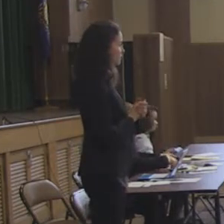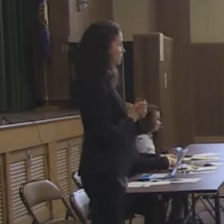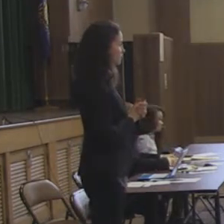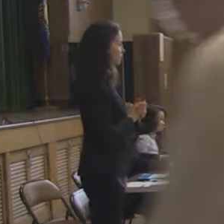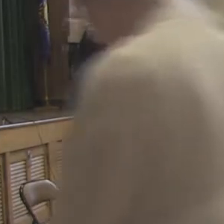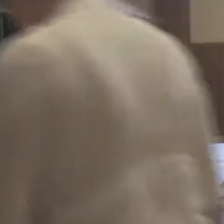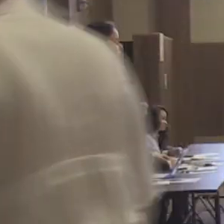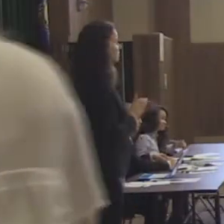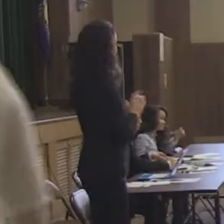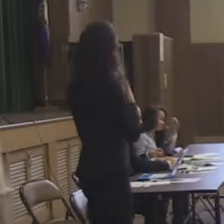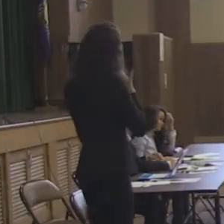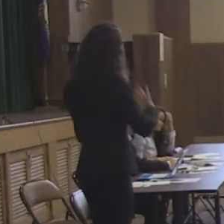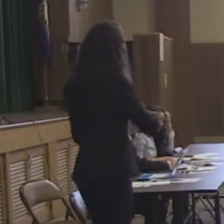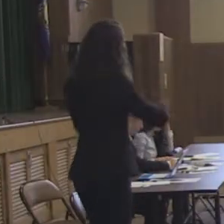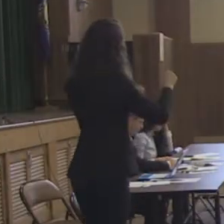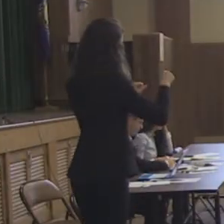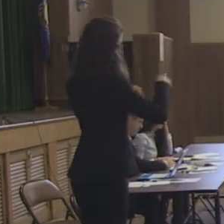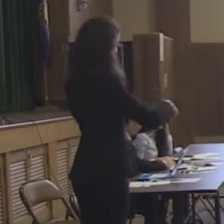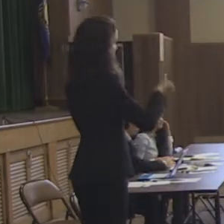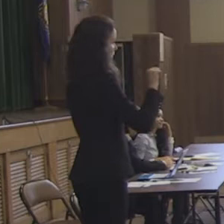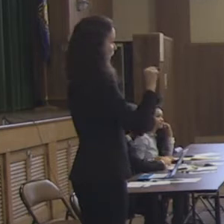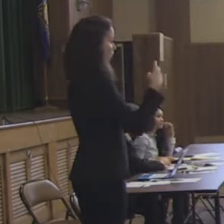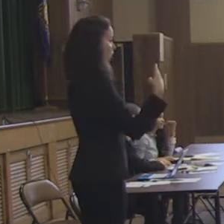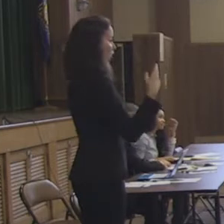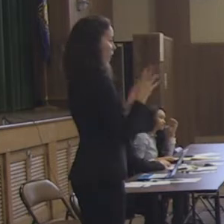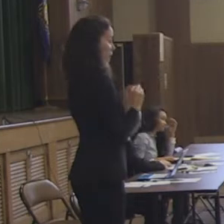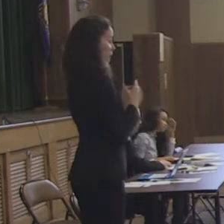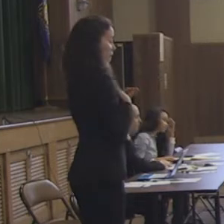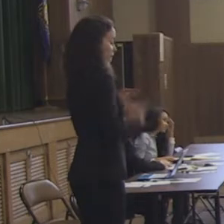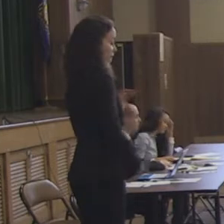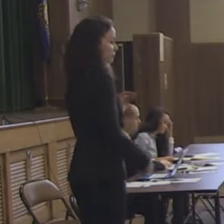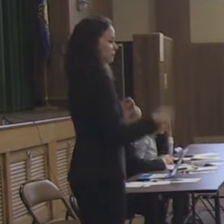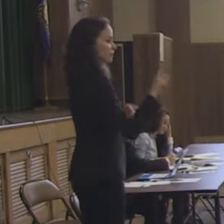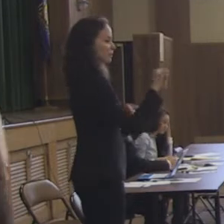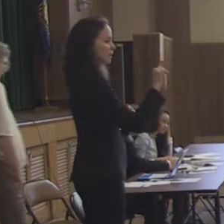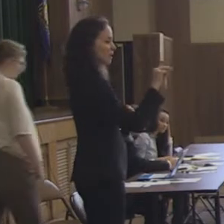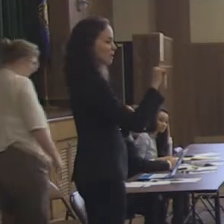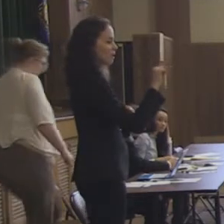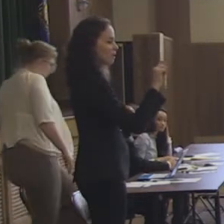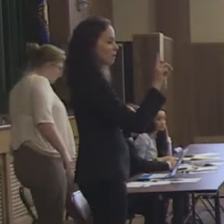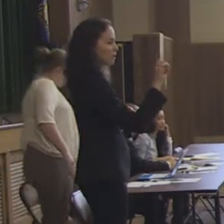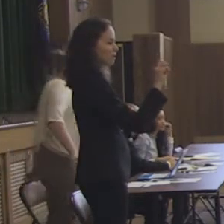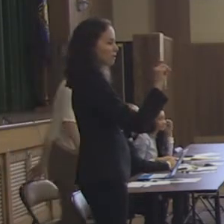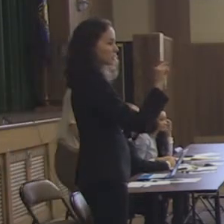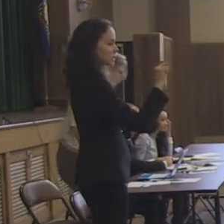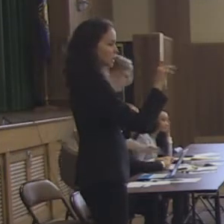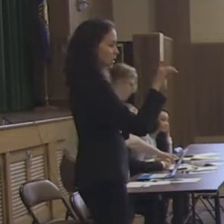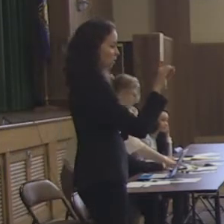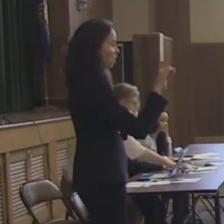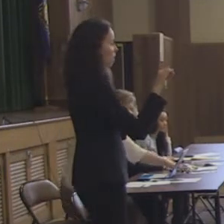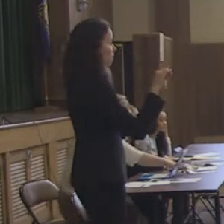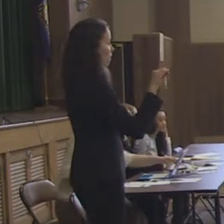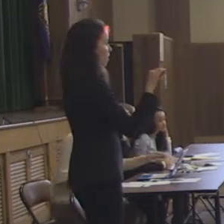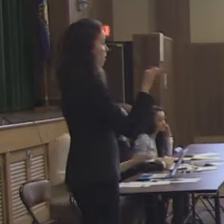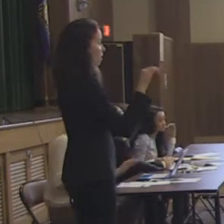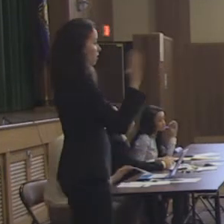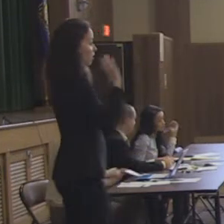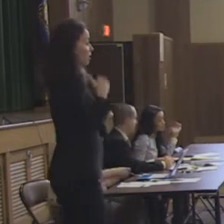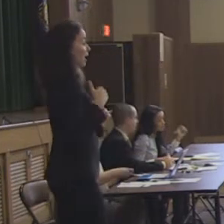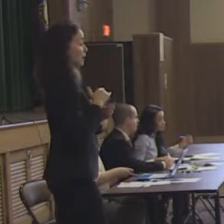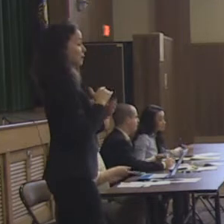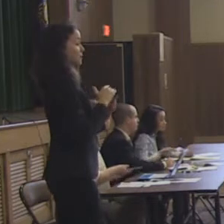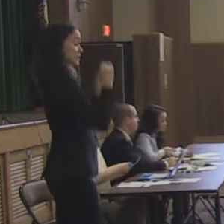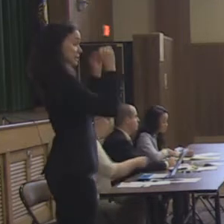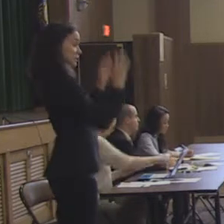Thank you for hosting the town hall meeting. My name is Diana Dentino, and I was trained as a teacher for the